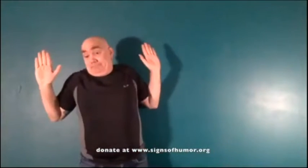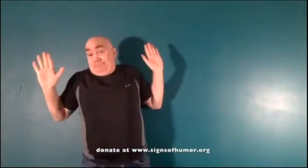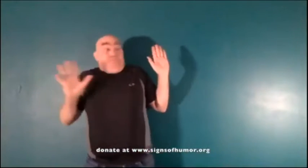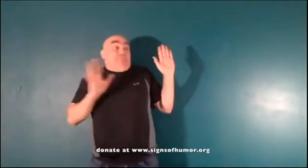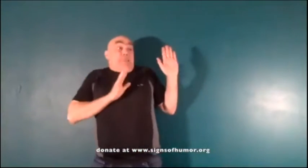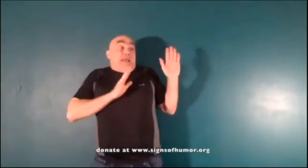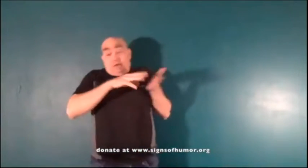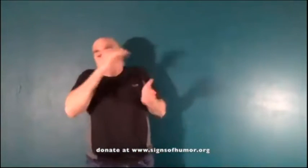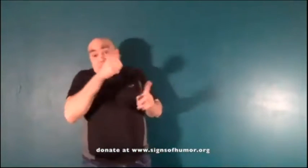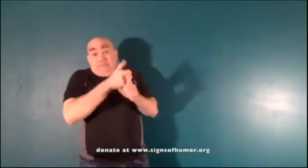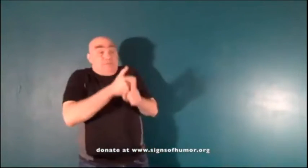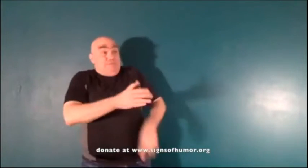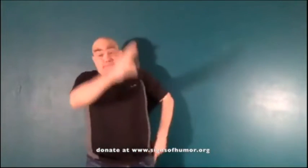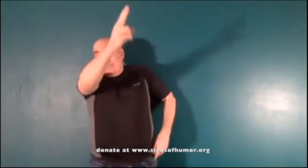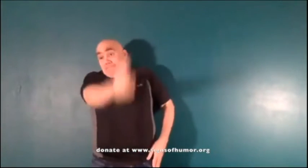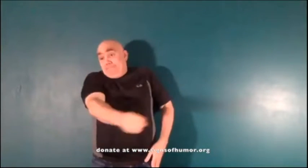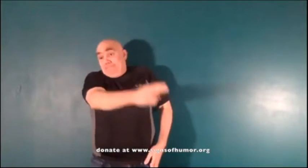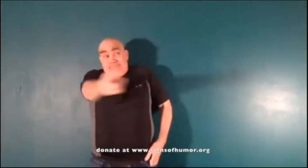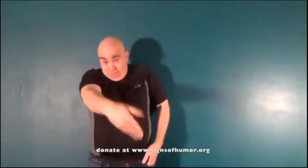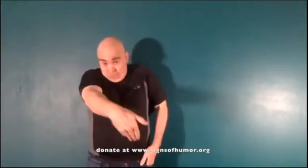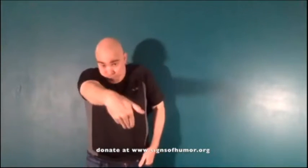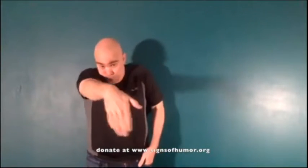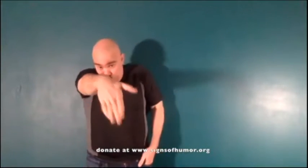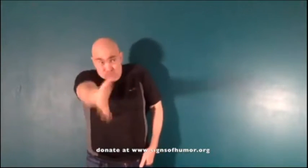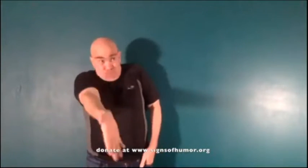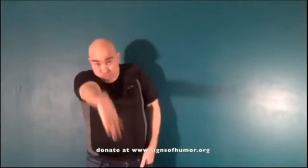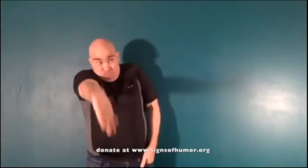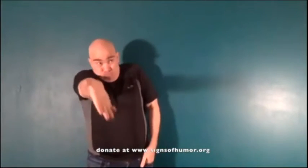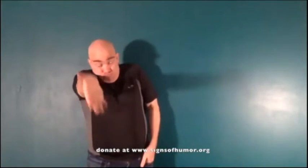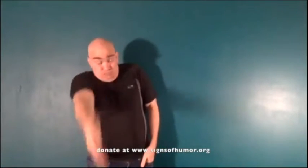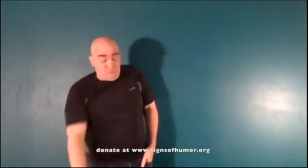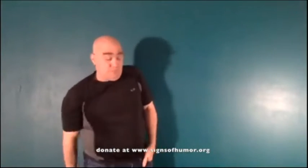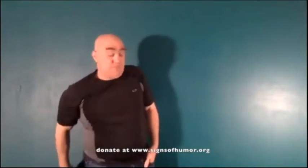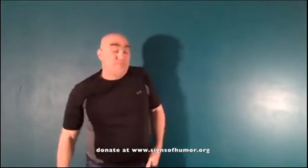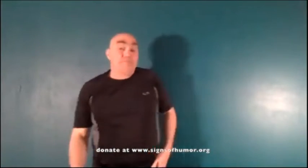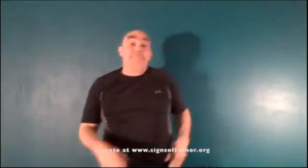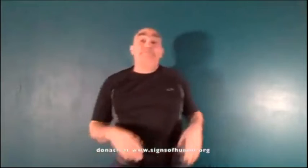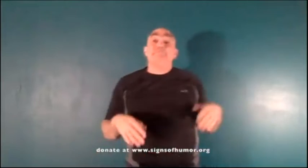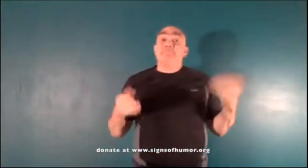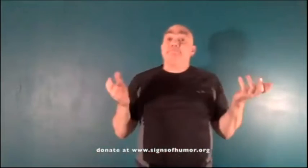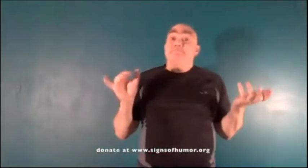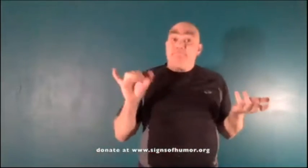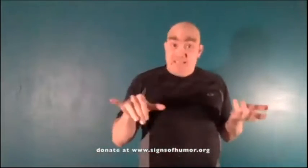never worked. And so they were like, all right, buddy, your funeral. You do you.